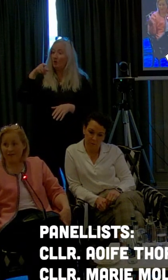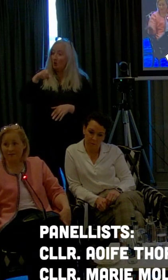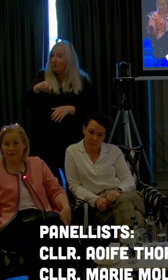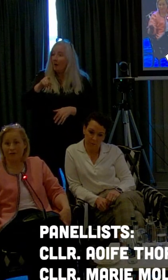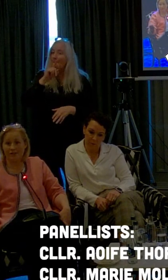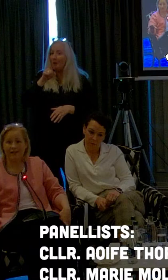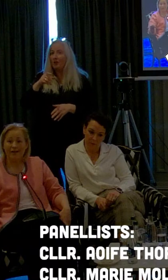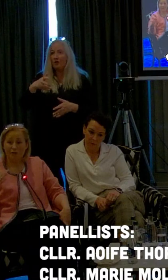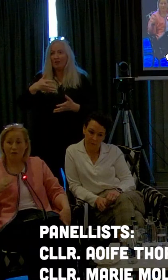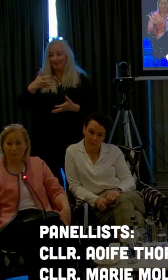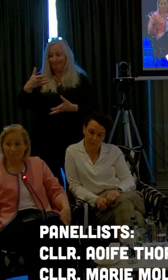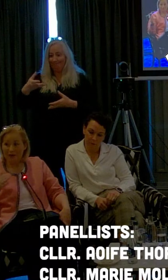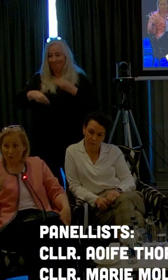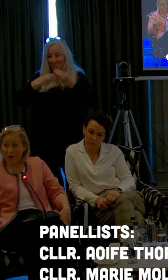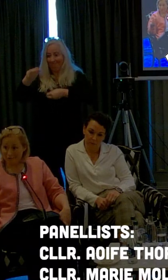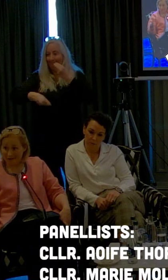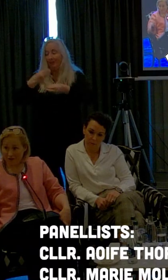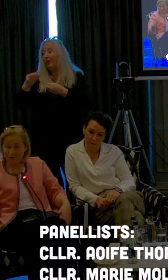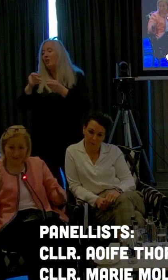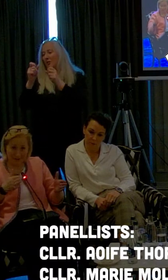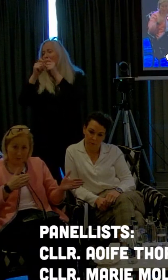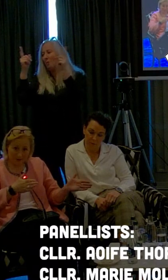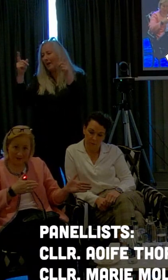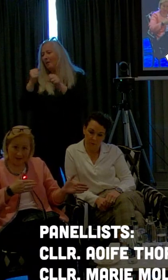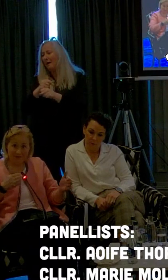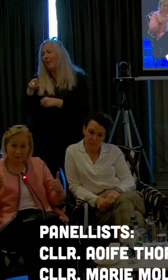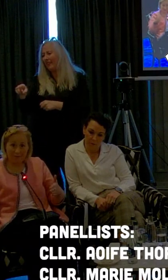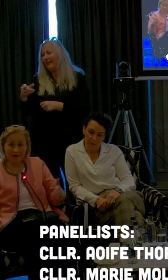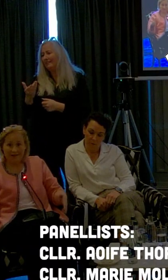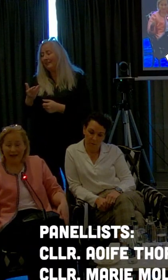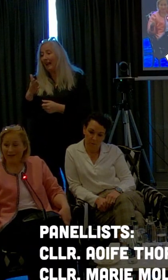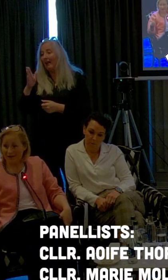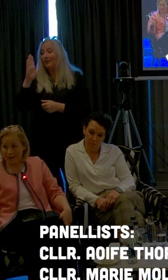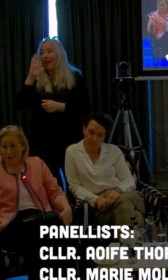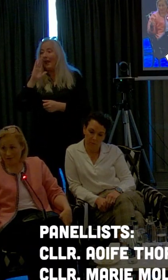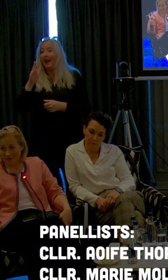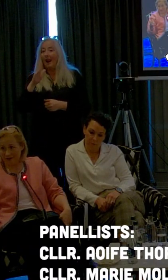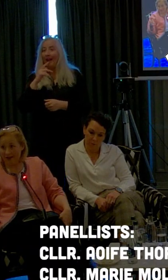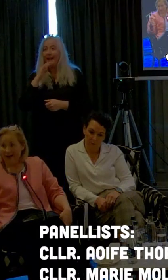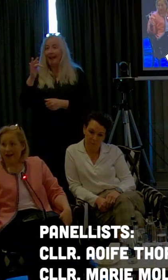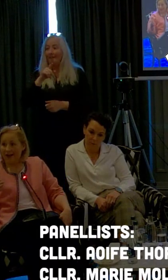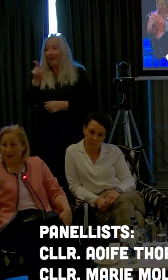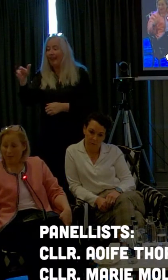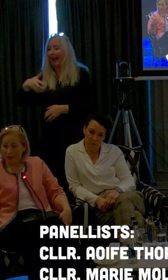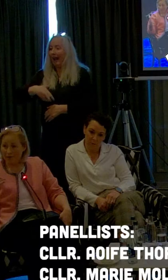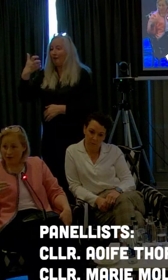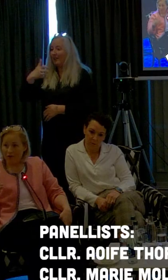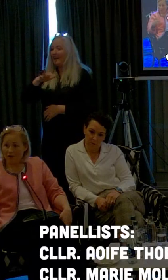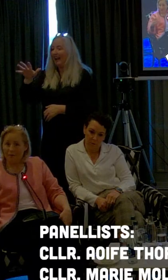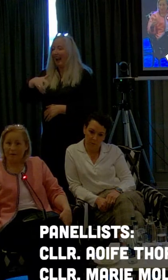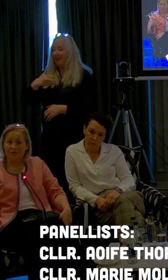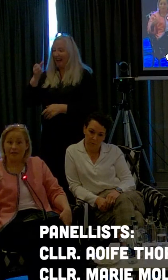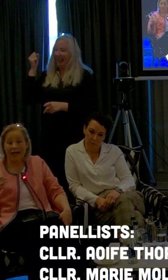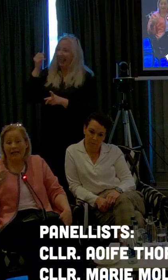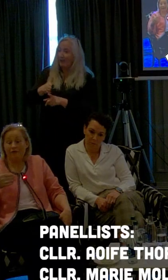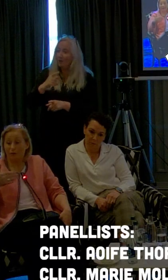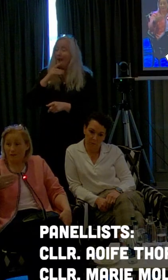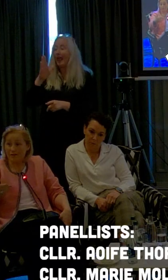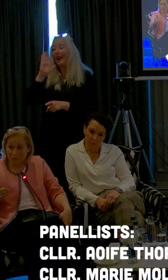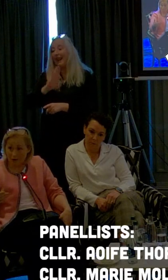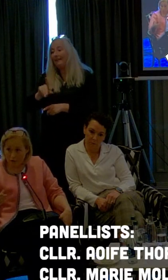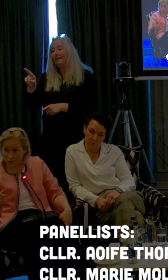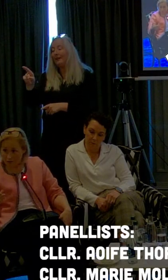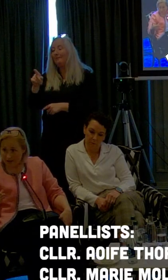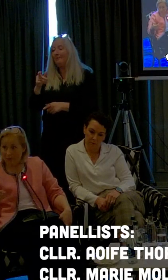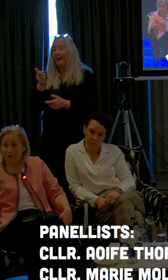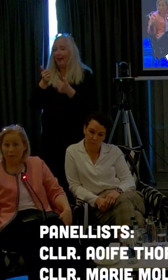stresses and the difficulties. So be aware of that. You can separate that from the angst that they might feel, and be able to talk to them about it. And if there is